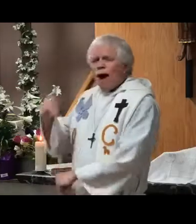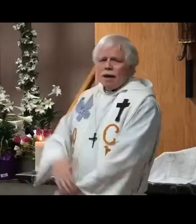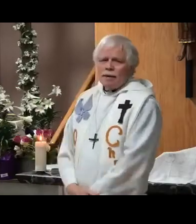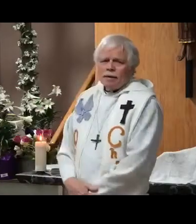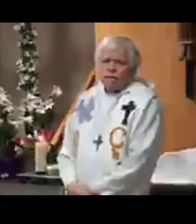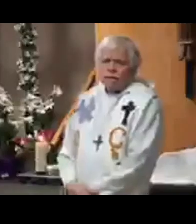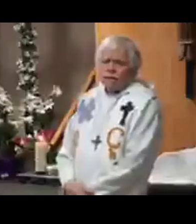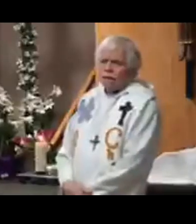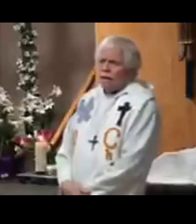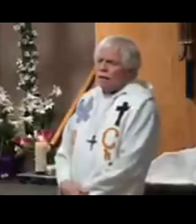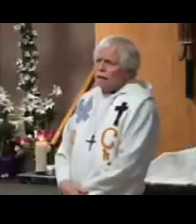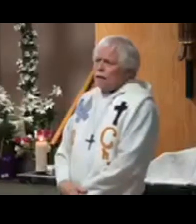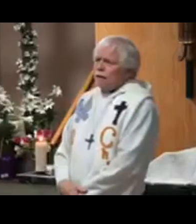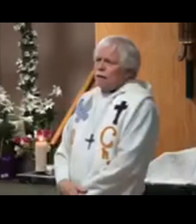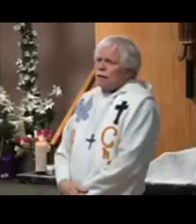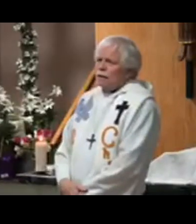Why?